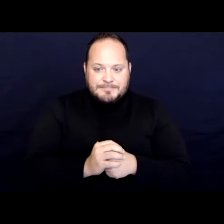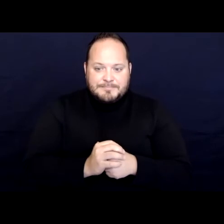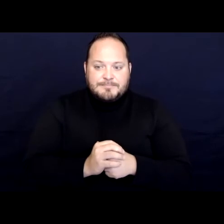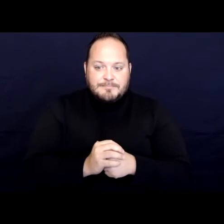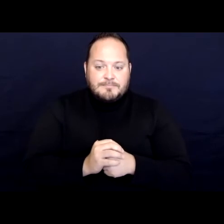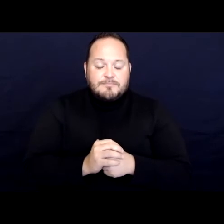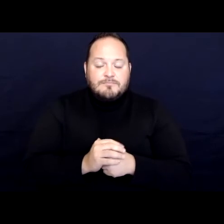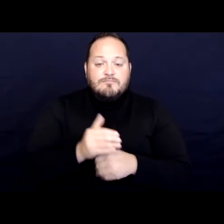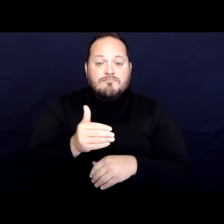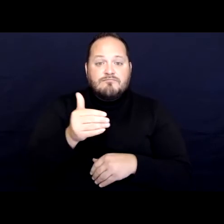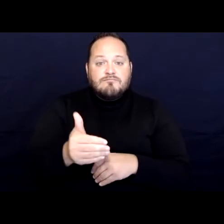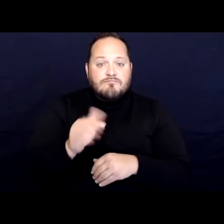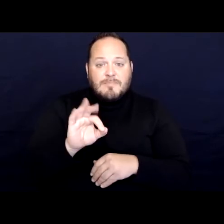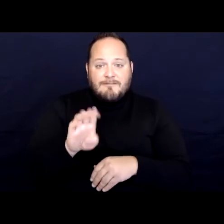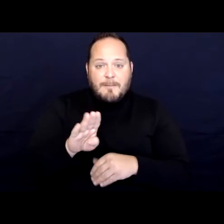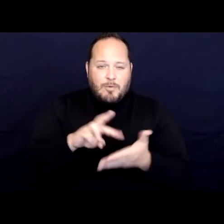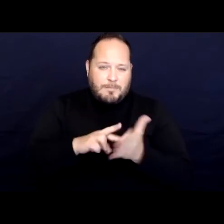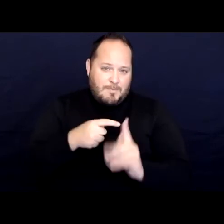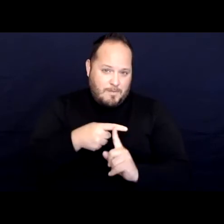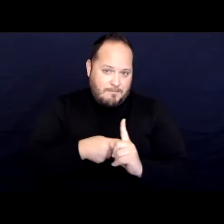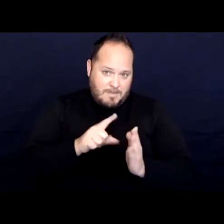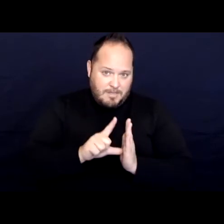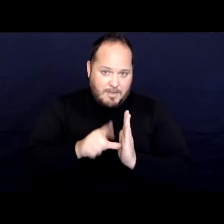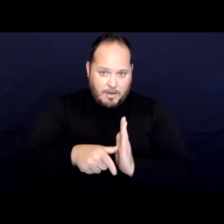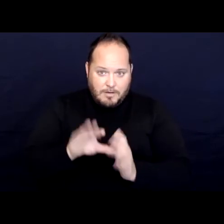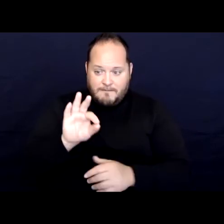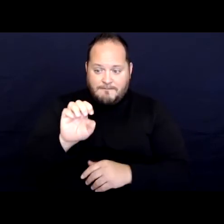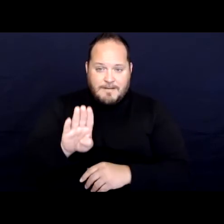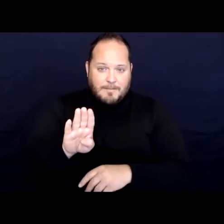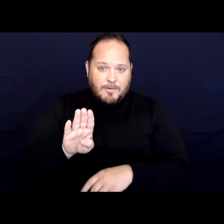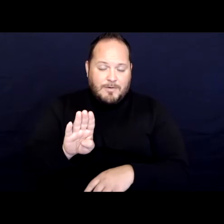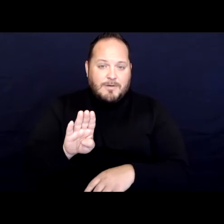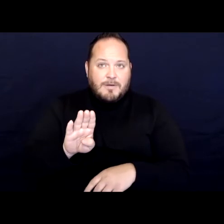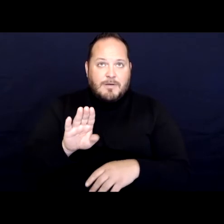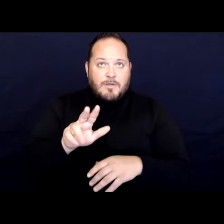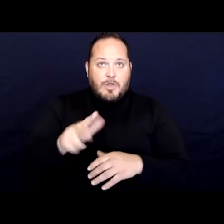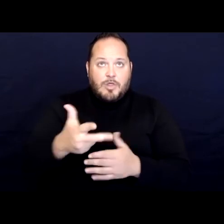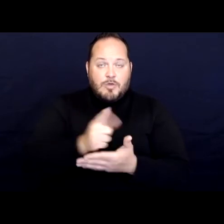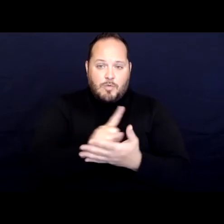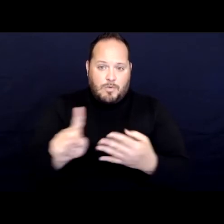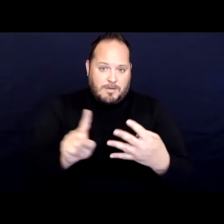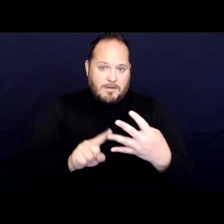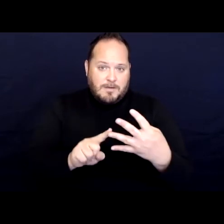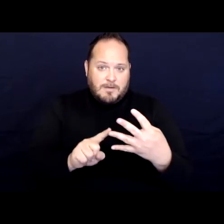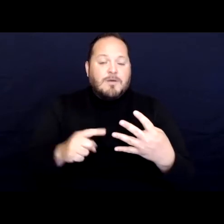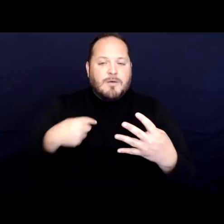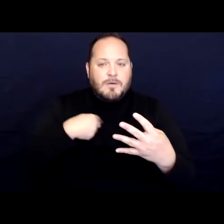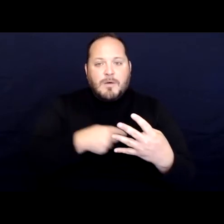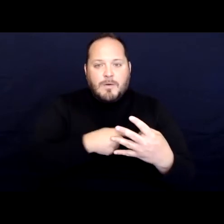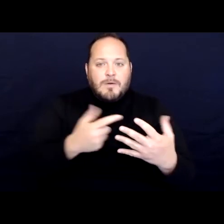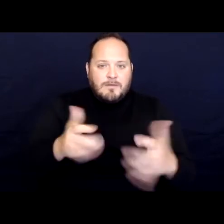by February, so just a month later, and that was the third week of February, we received